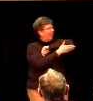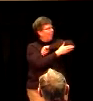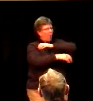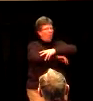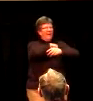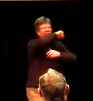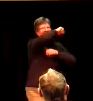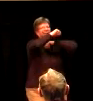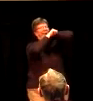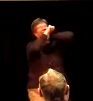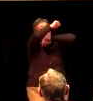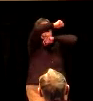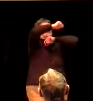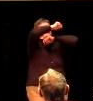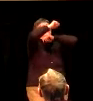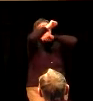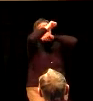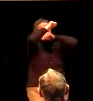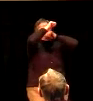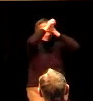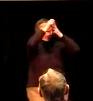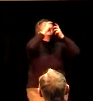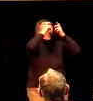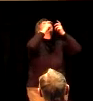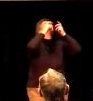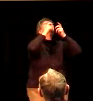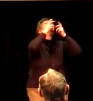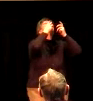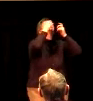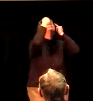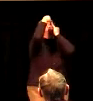and then jerk the pole with his teeth.